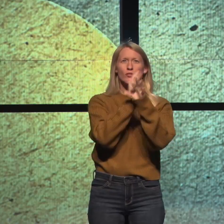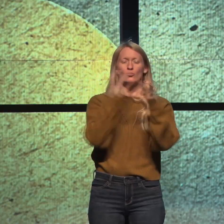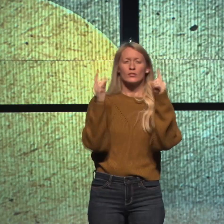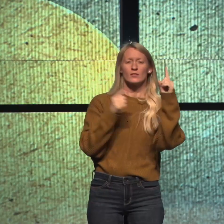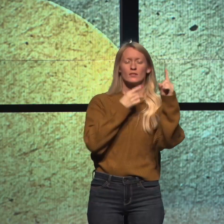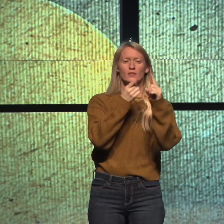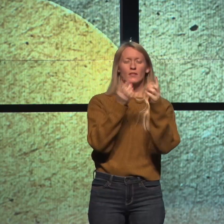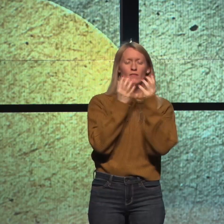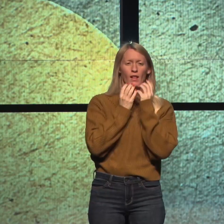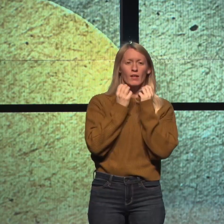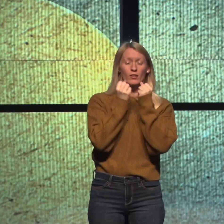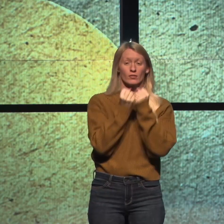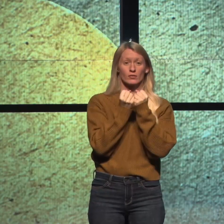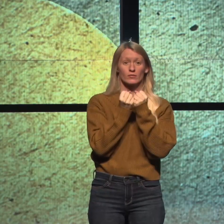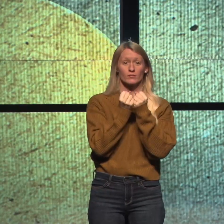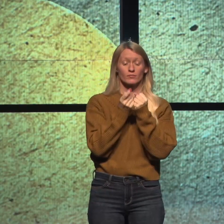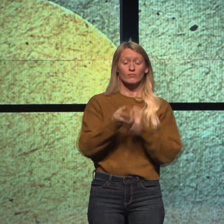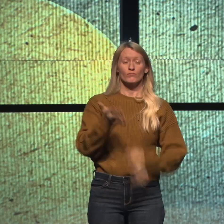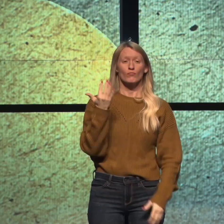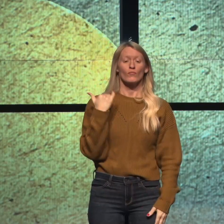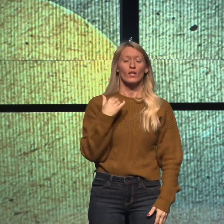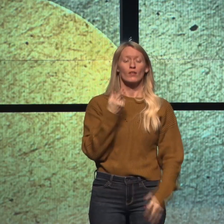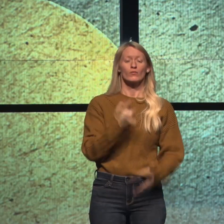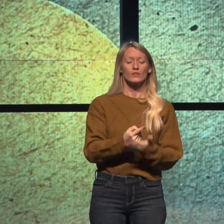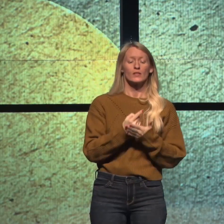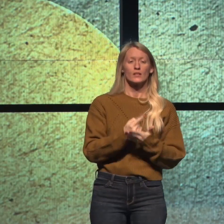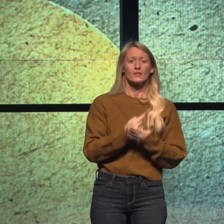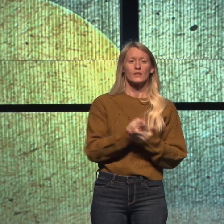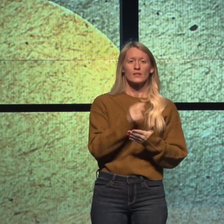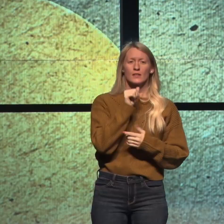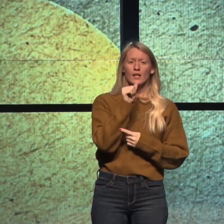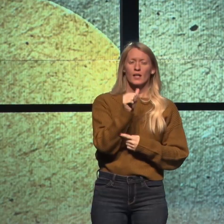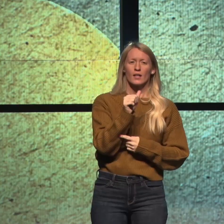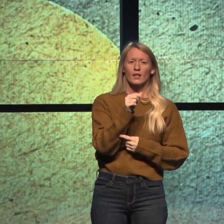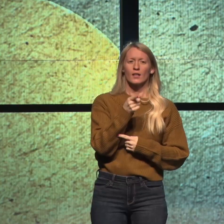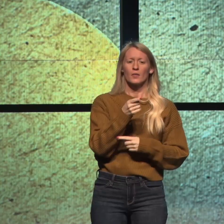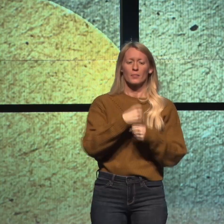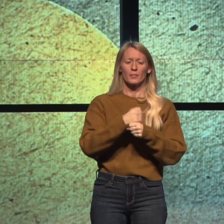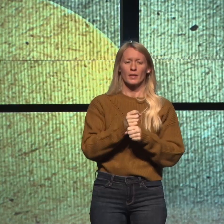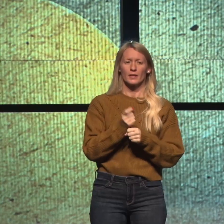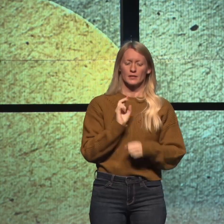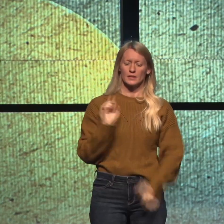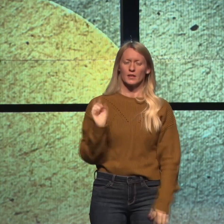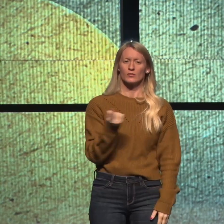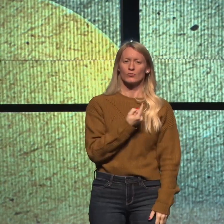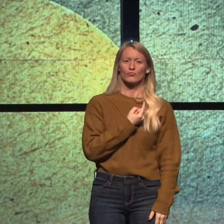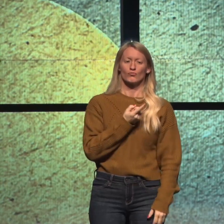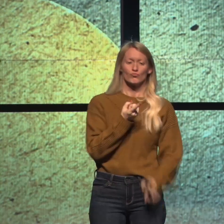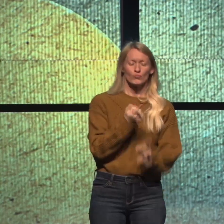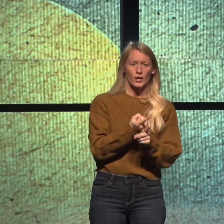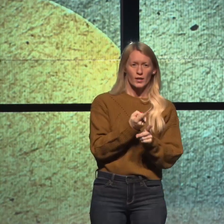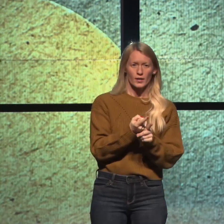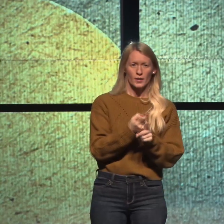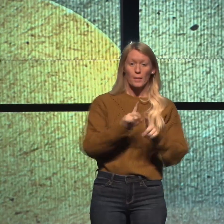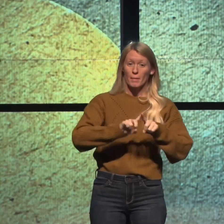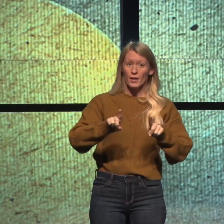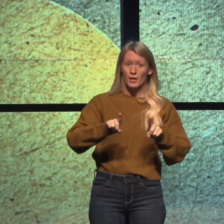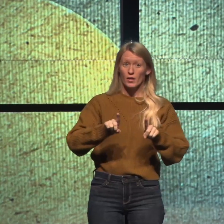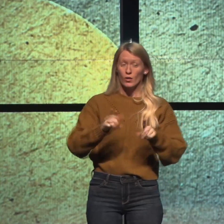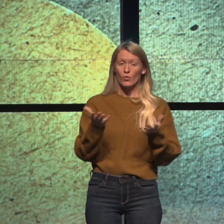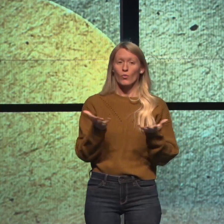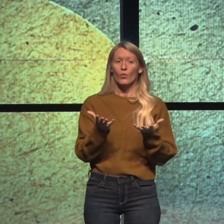about understanding what makes us right, but what makes us unique. And that's important. That's an